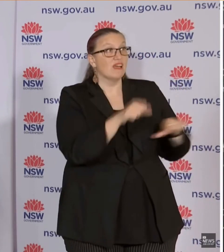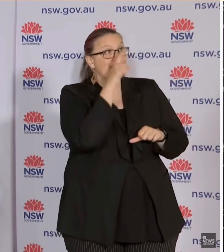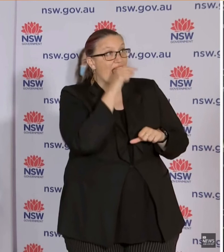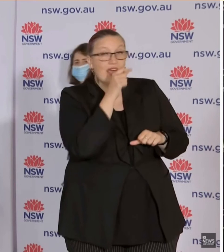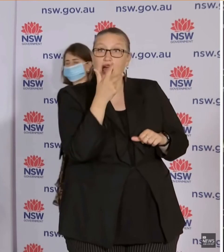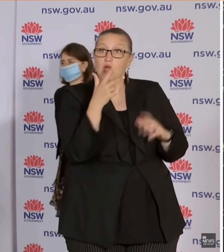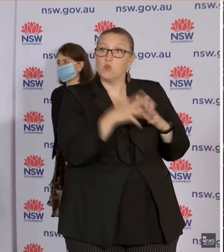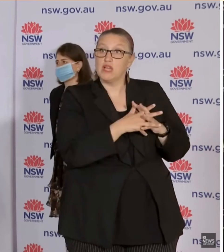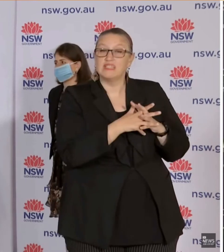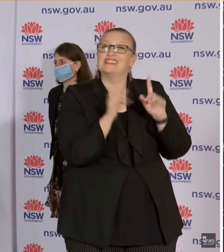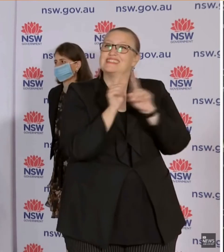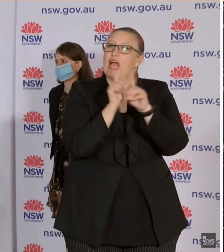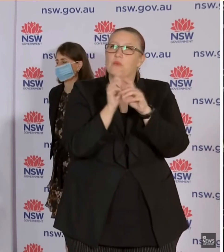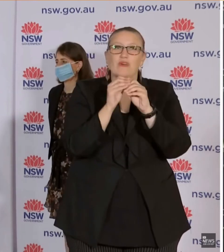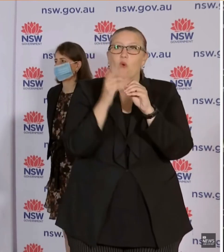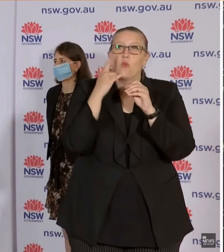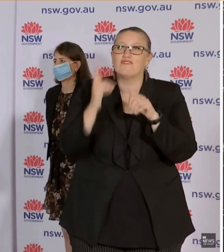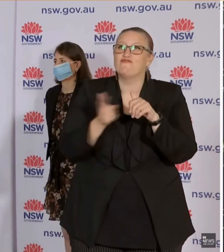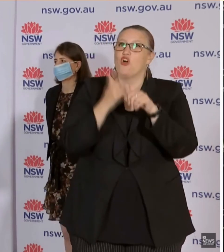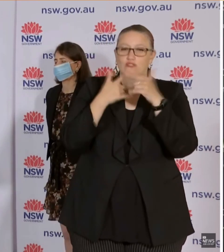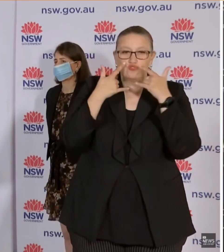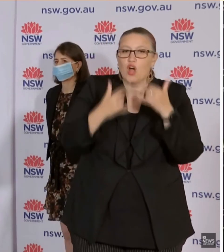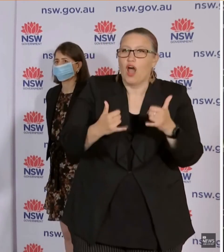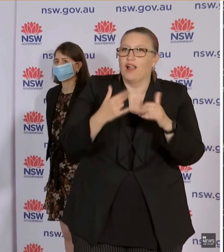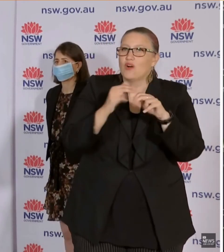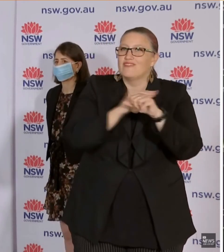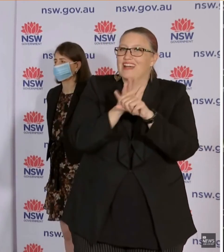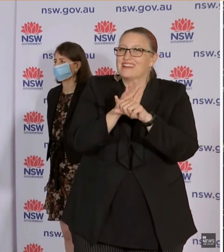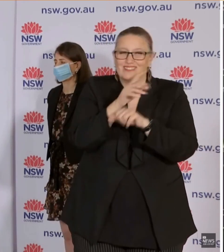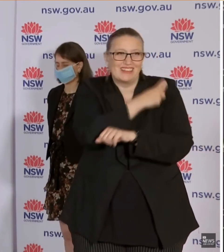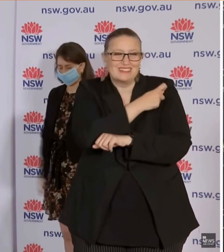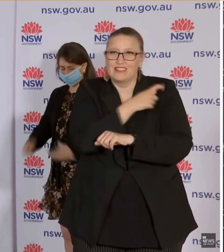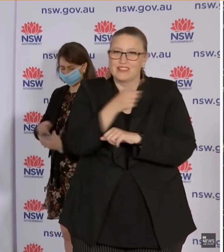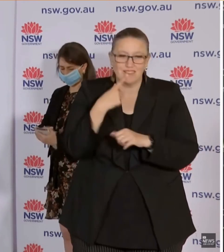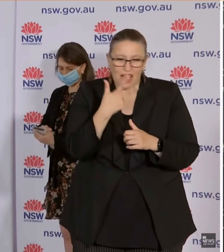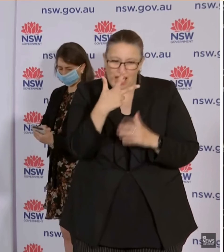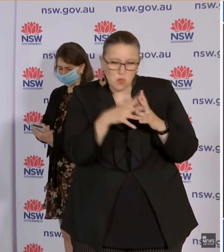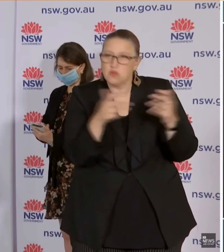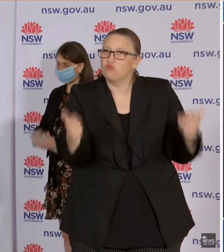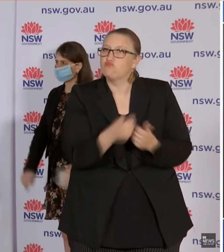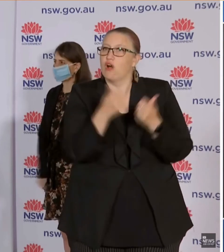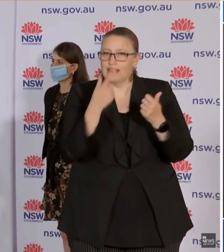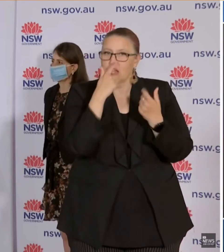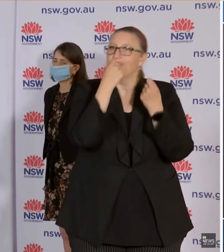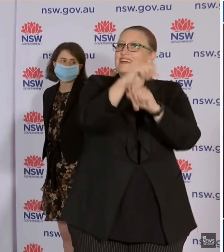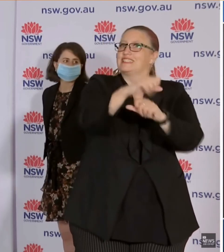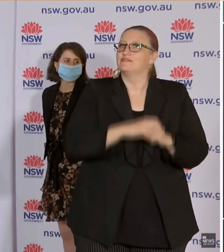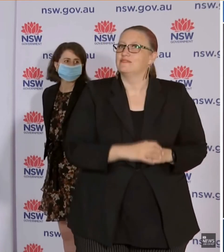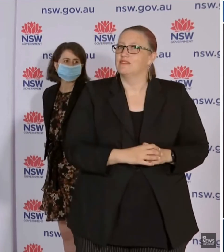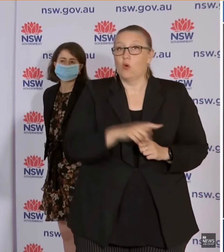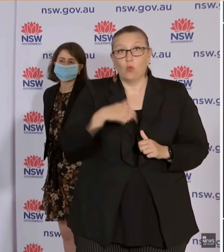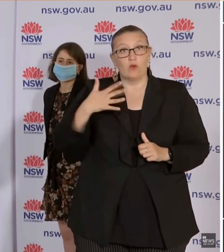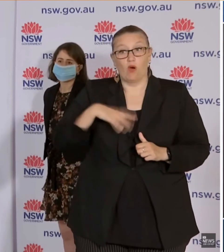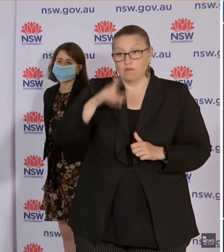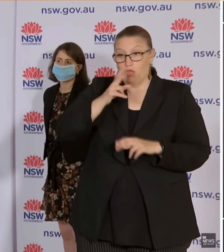consistent with the clinical trials that show that that's a very effective level. But obviously we're keen for people to get vaccinated as soon as possible, but it is an